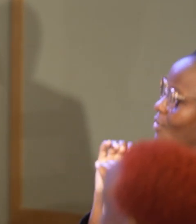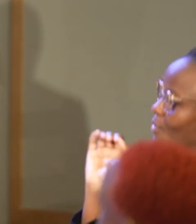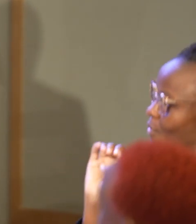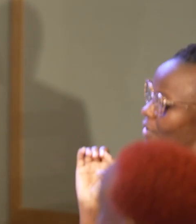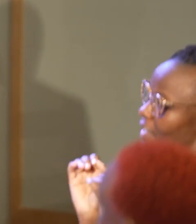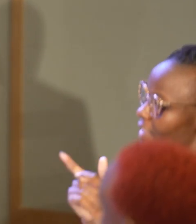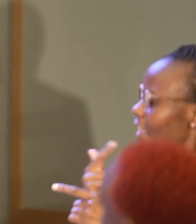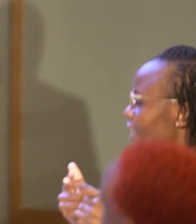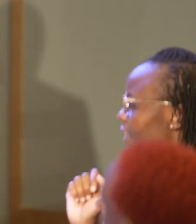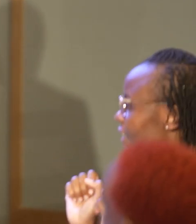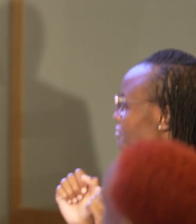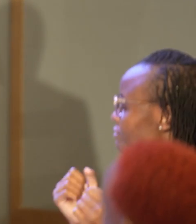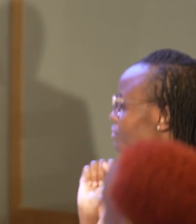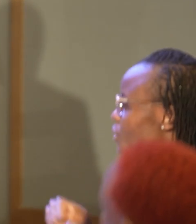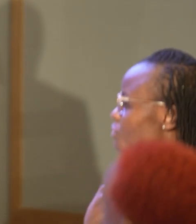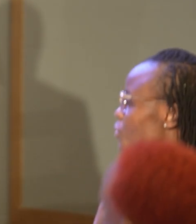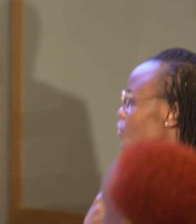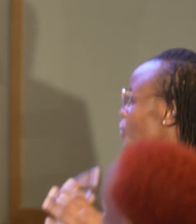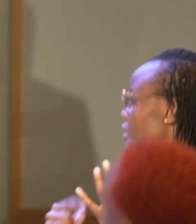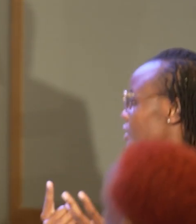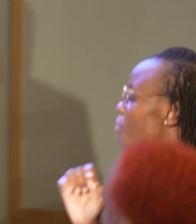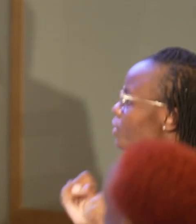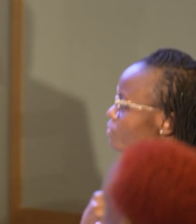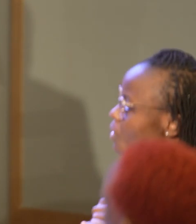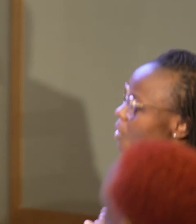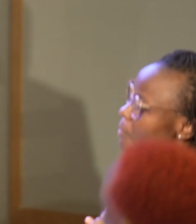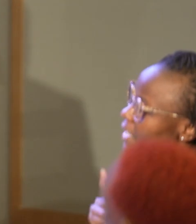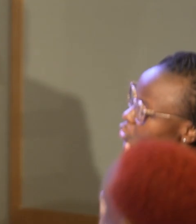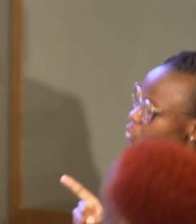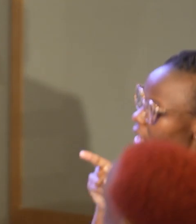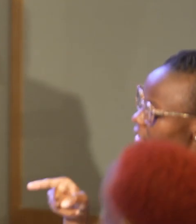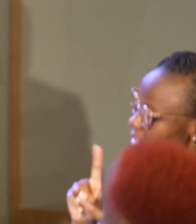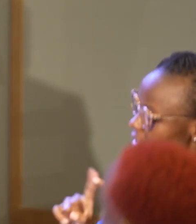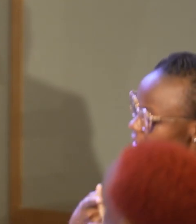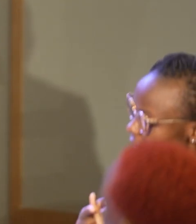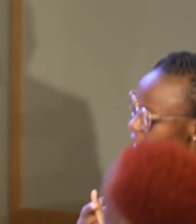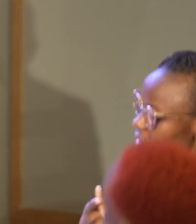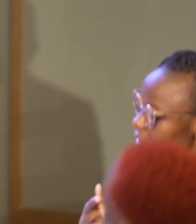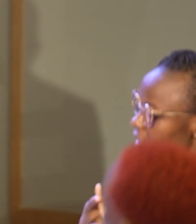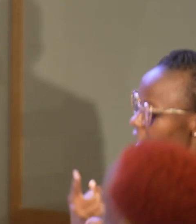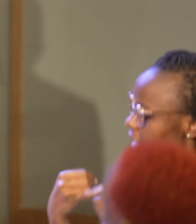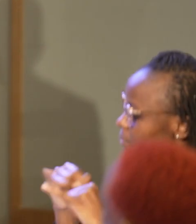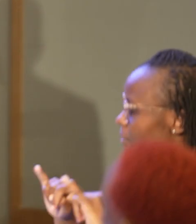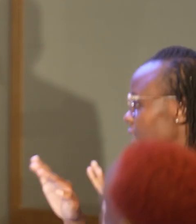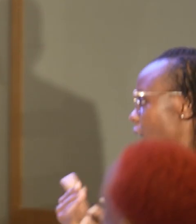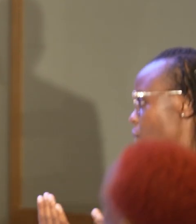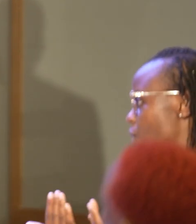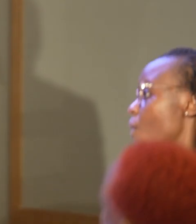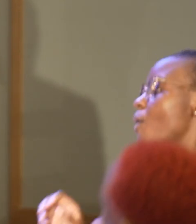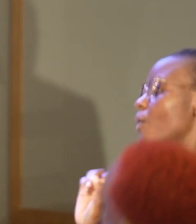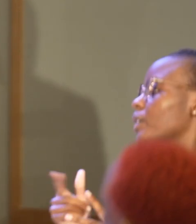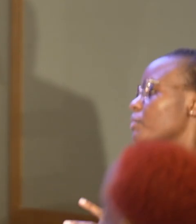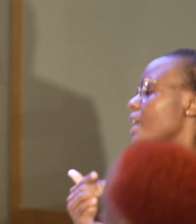do in order to ensure that these standards are implemented? At this point, I